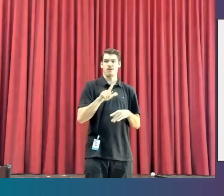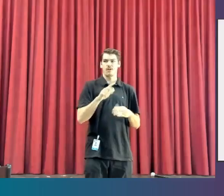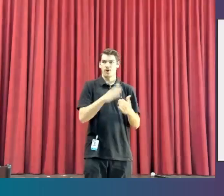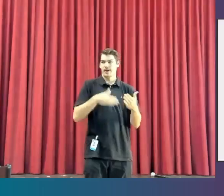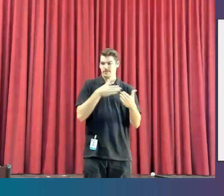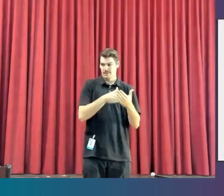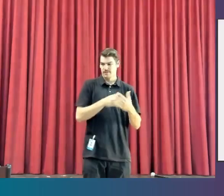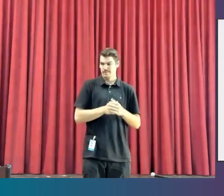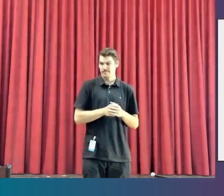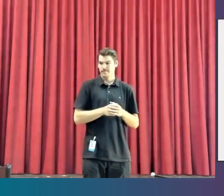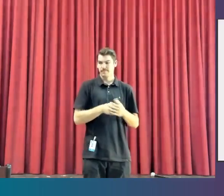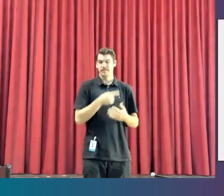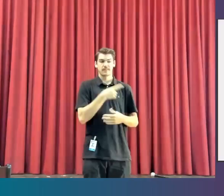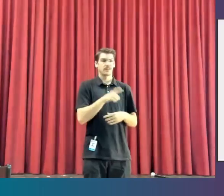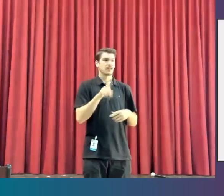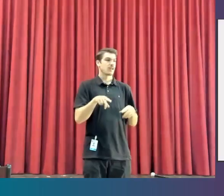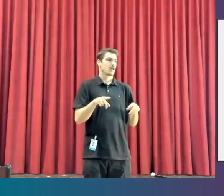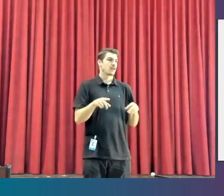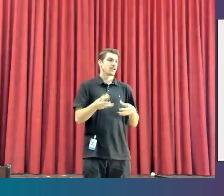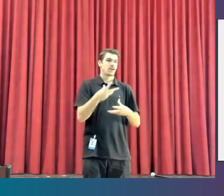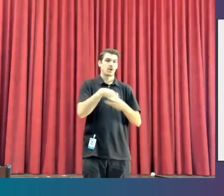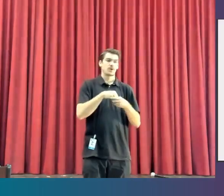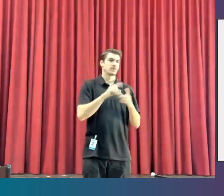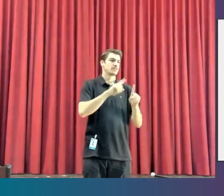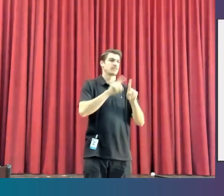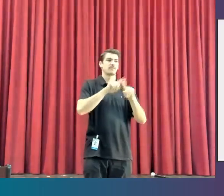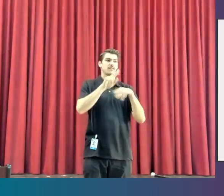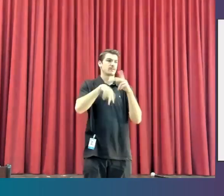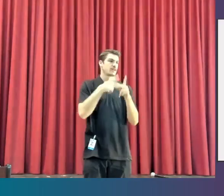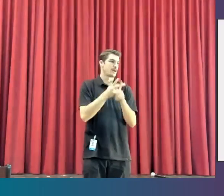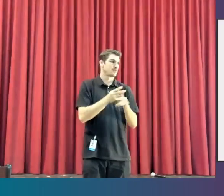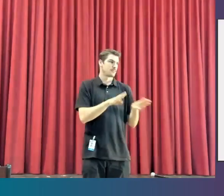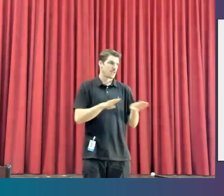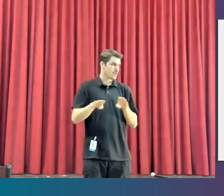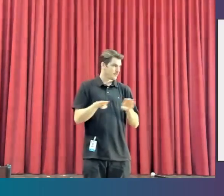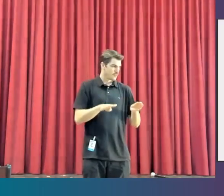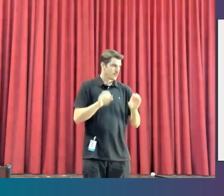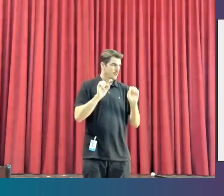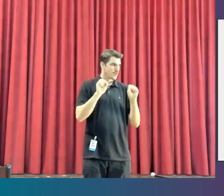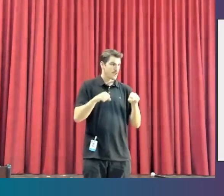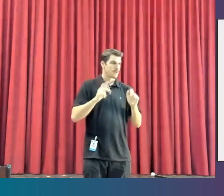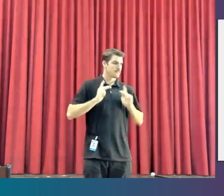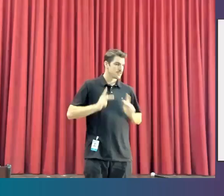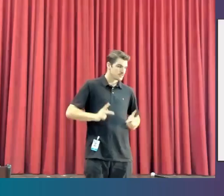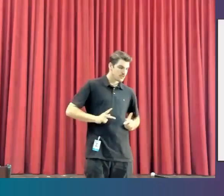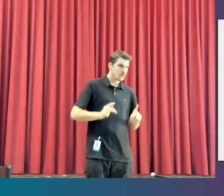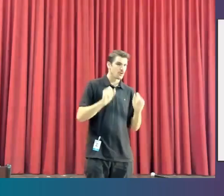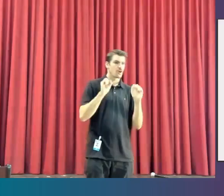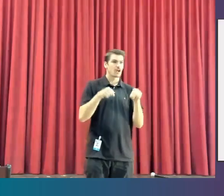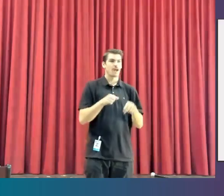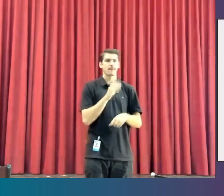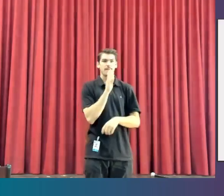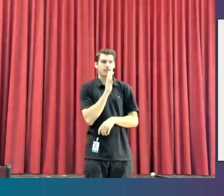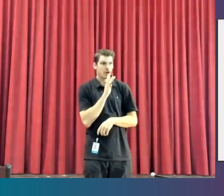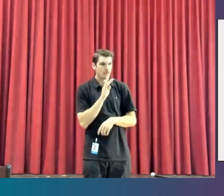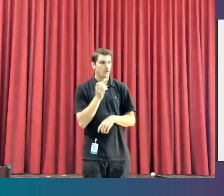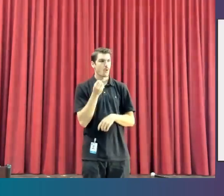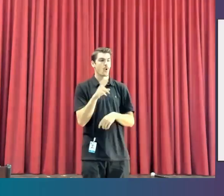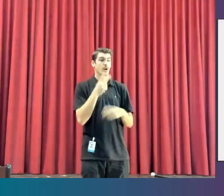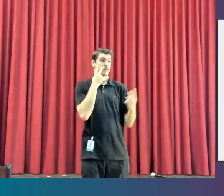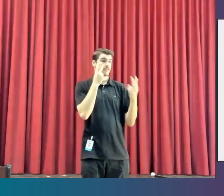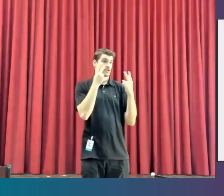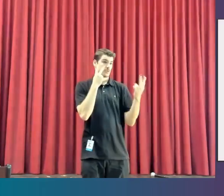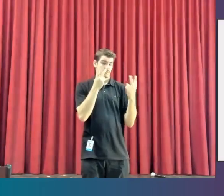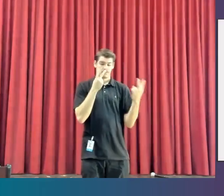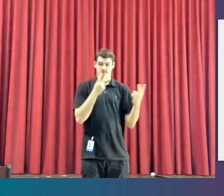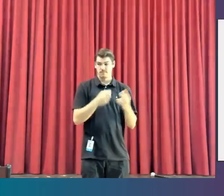Sexual harassment can include a lot of different forms of behavior. It could be physical, it could be verbal, or it could be visual.